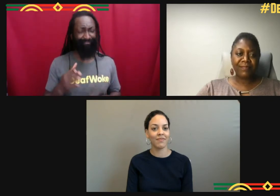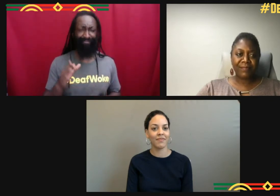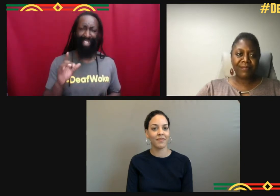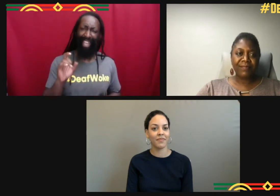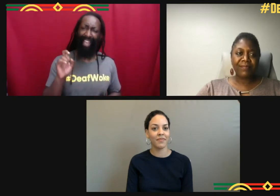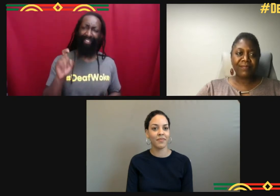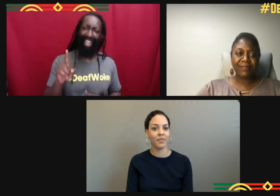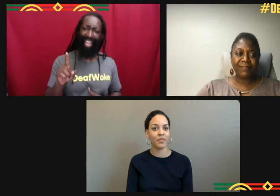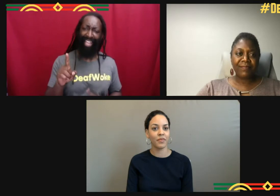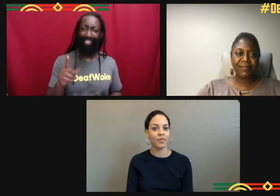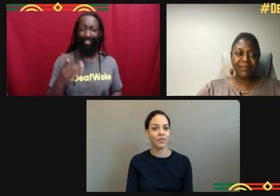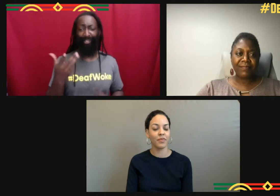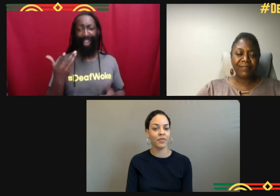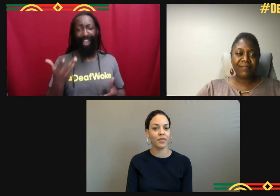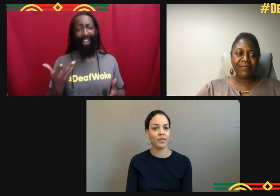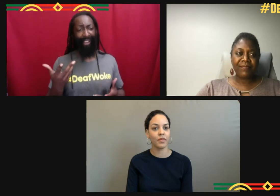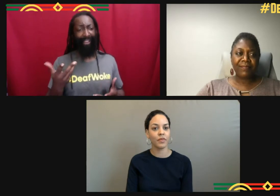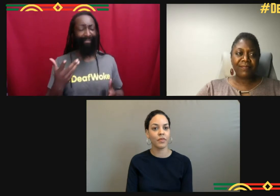You know, as a deaf person,